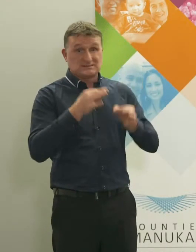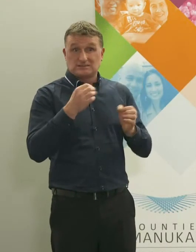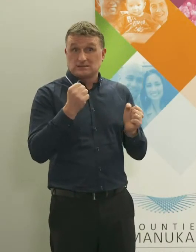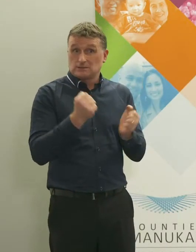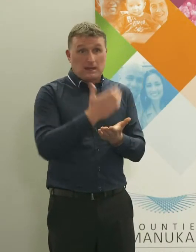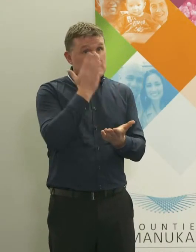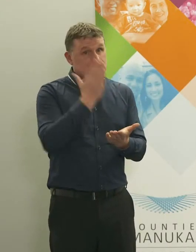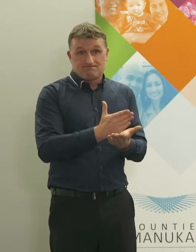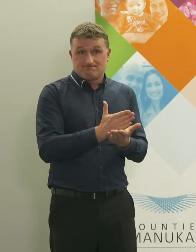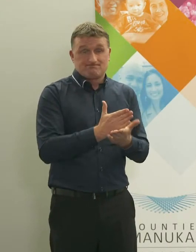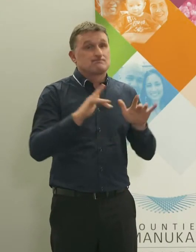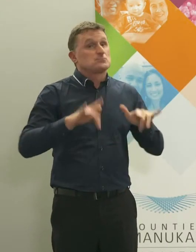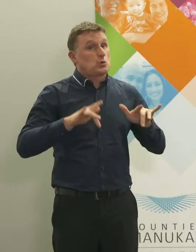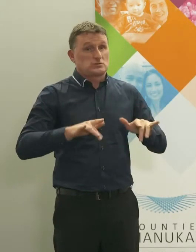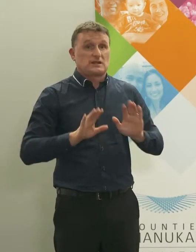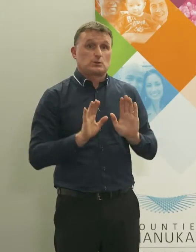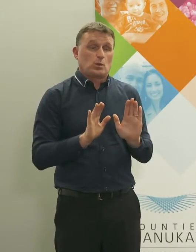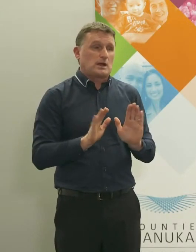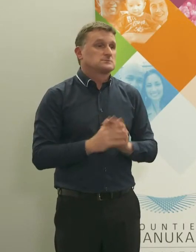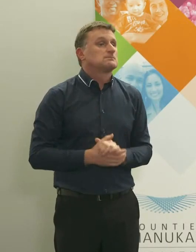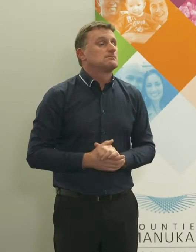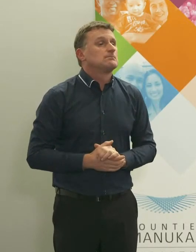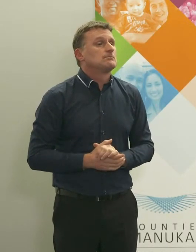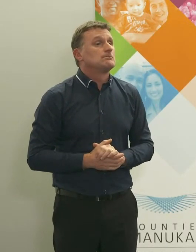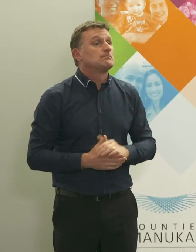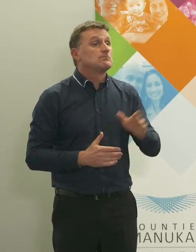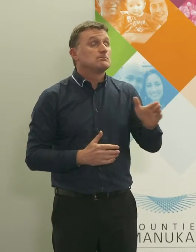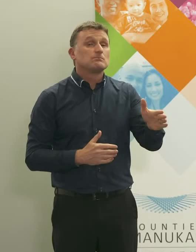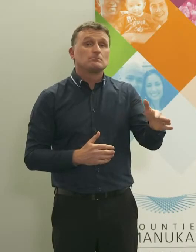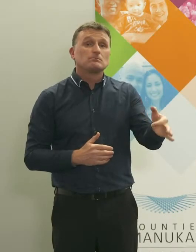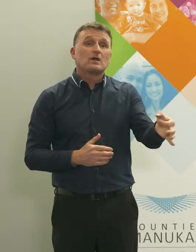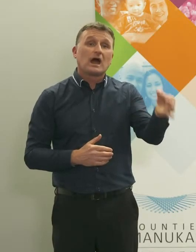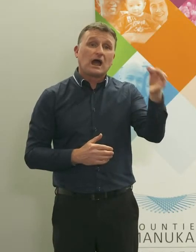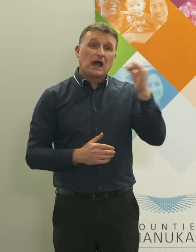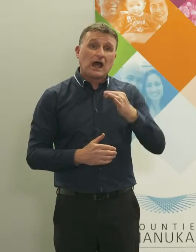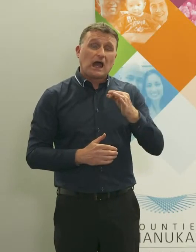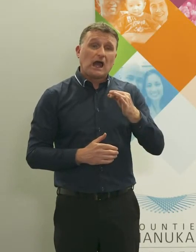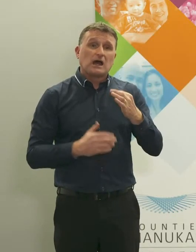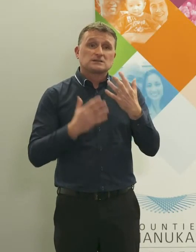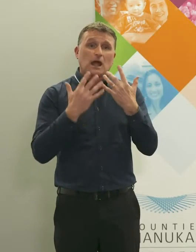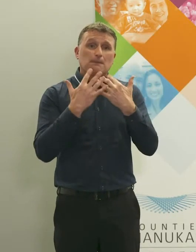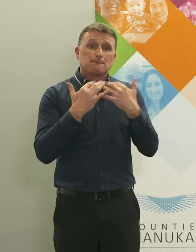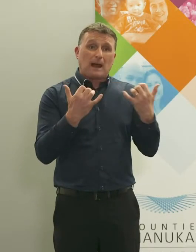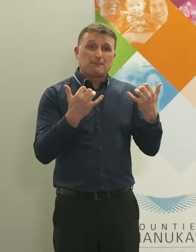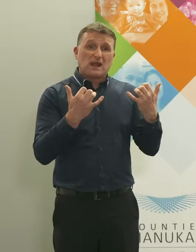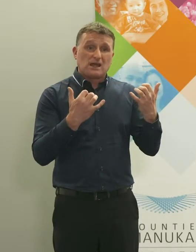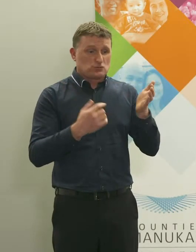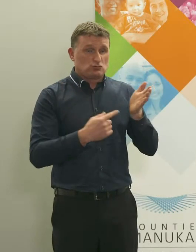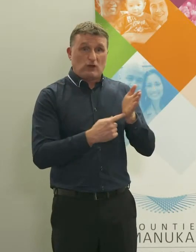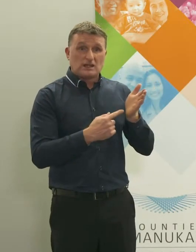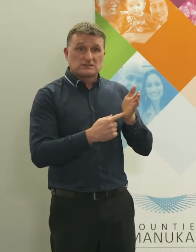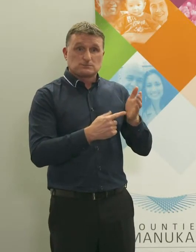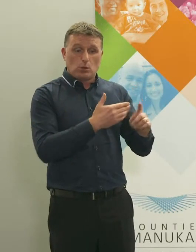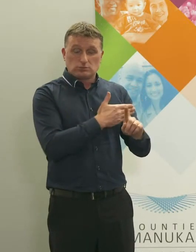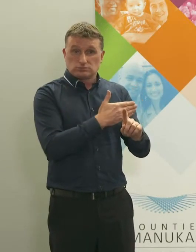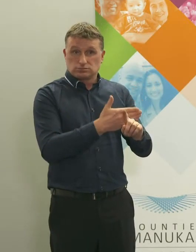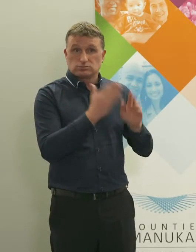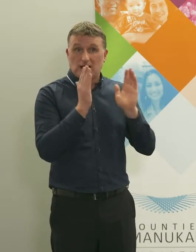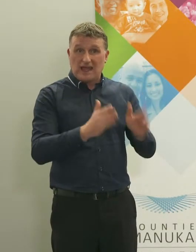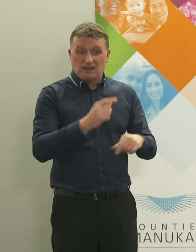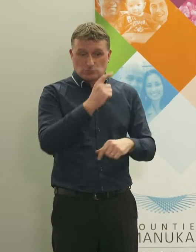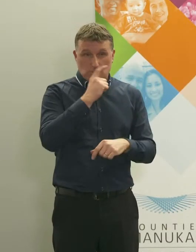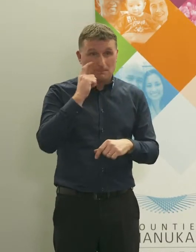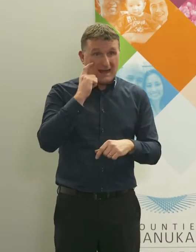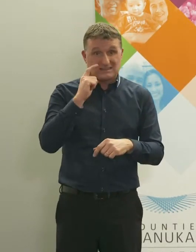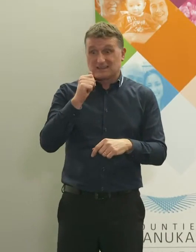been made on that at this point. And the masks have been mandatory on public transport now for a few days. Has there been any action against people who haven't been